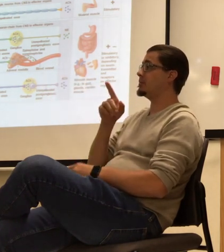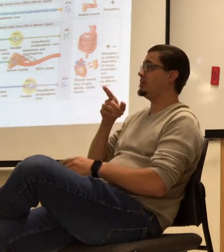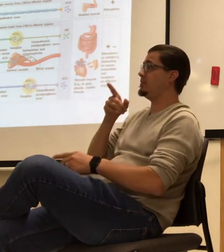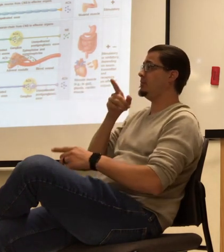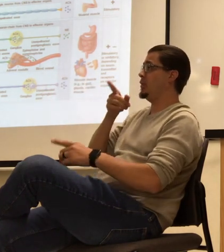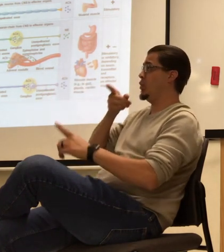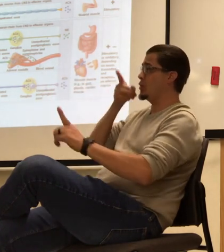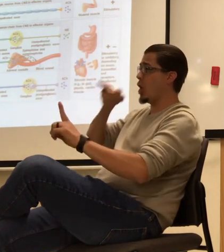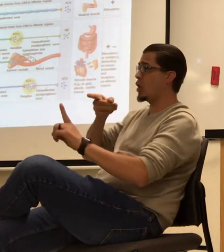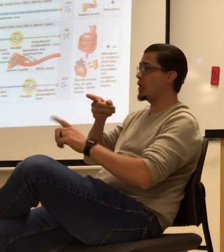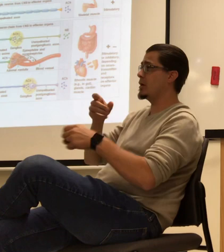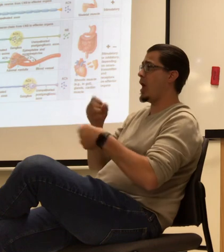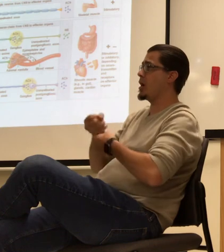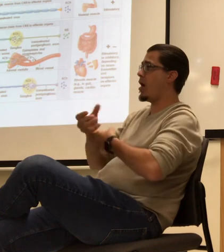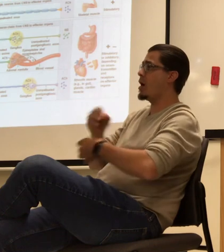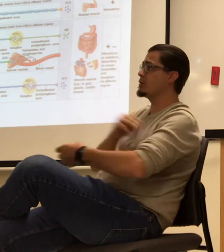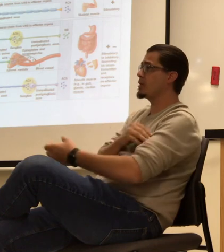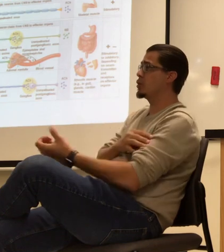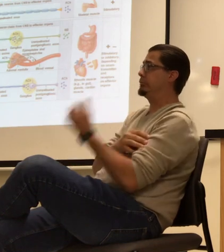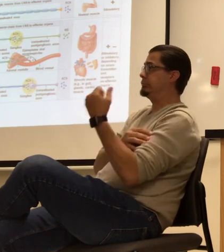muscle contract.